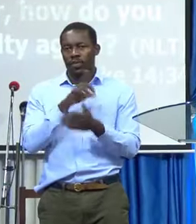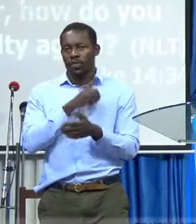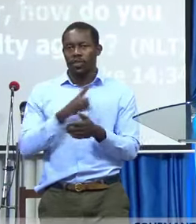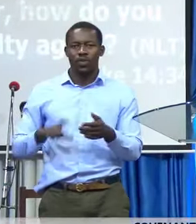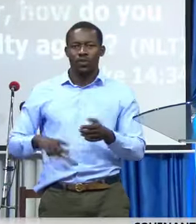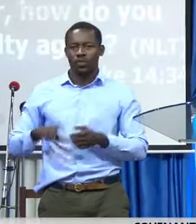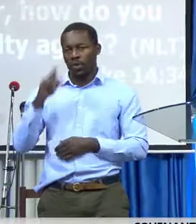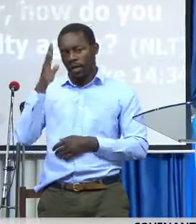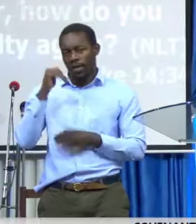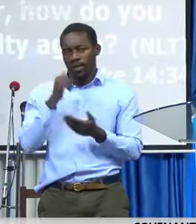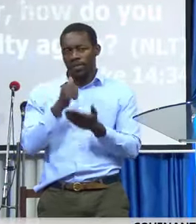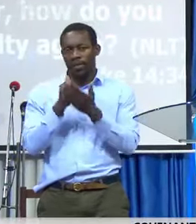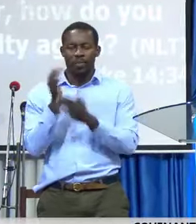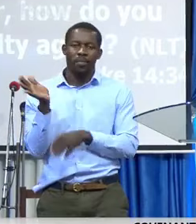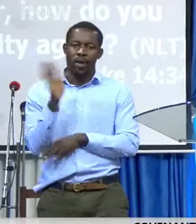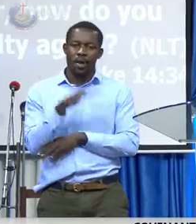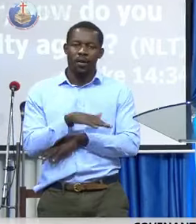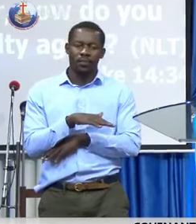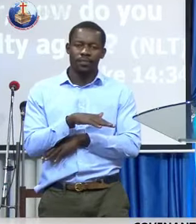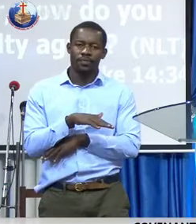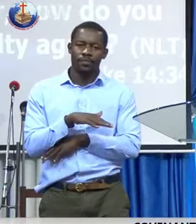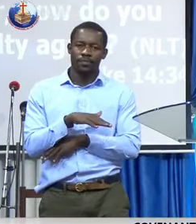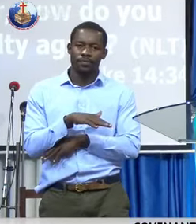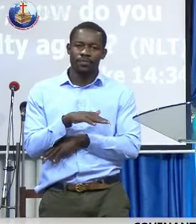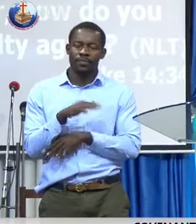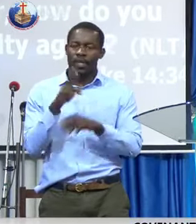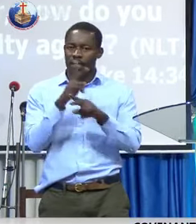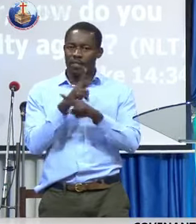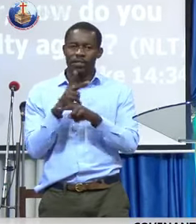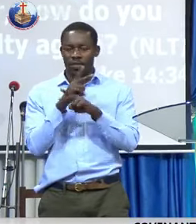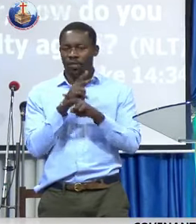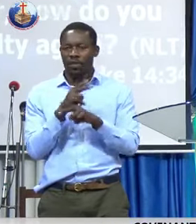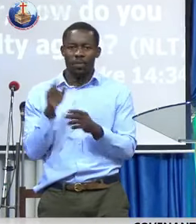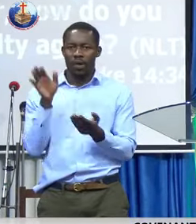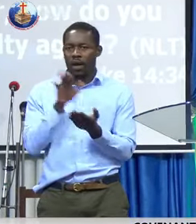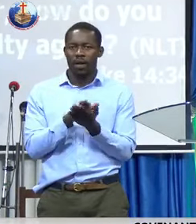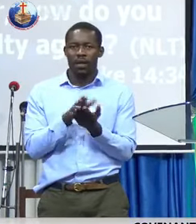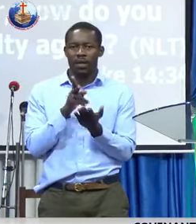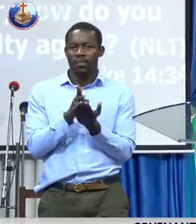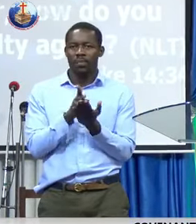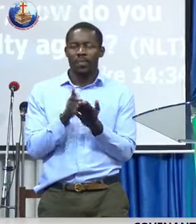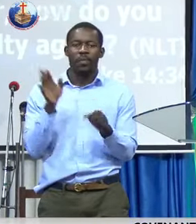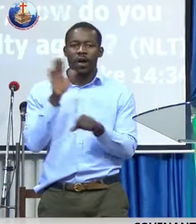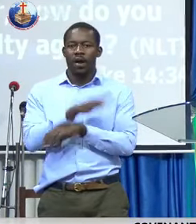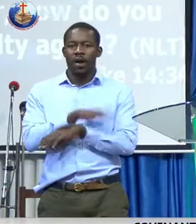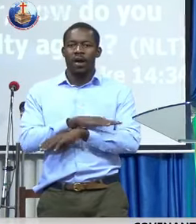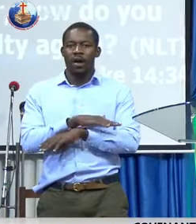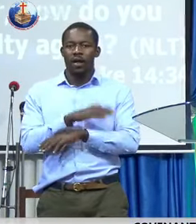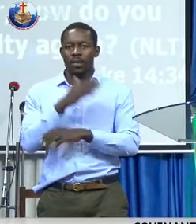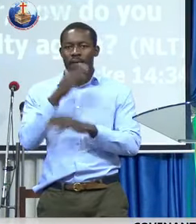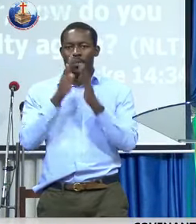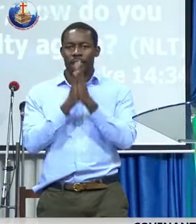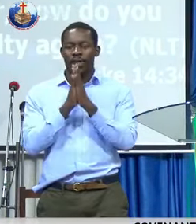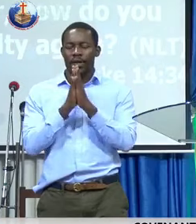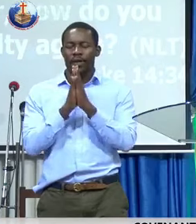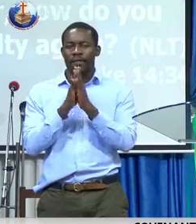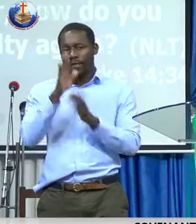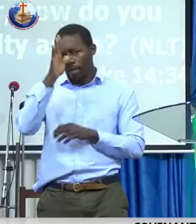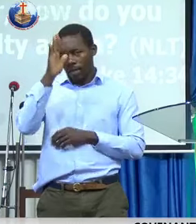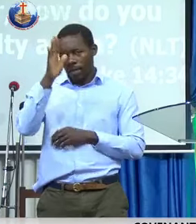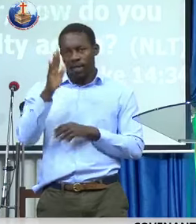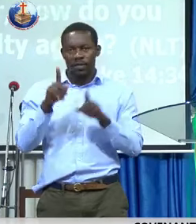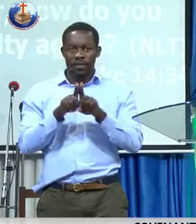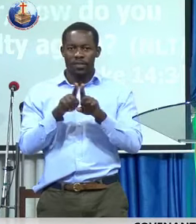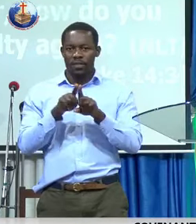us back, for restoring us, O Lord. How we pray, Father, that even in